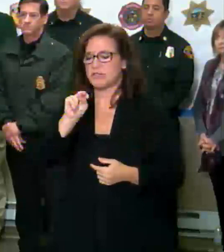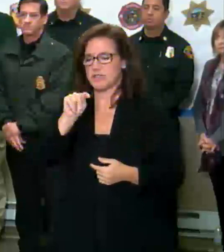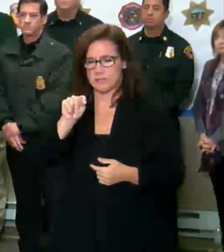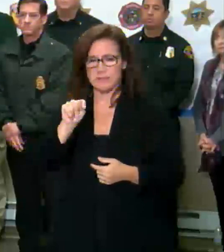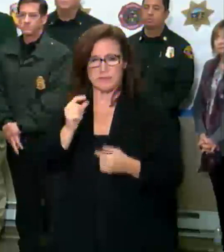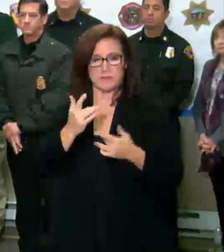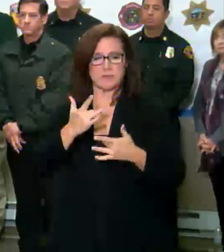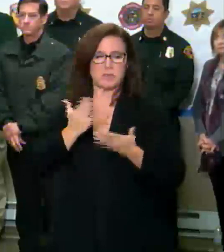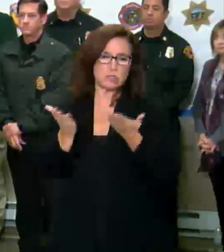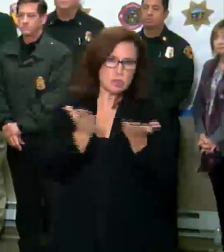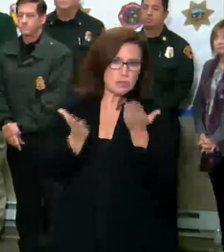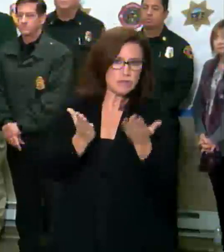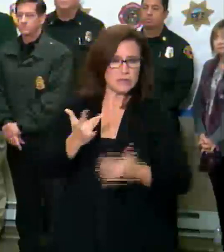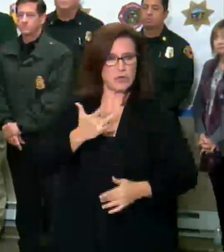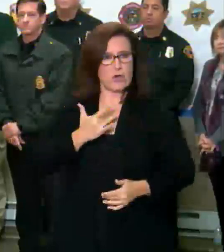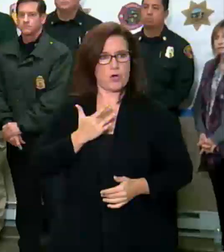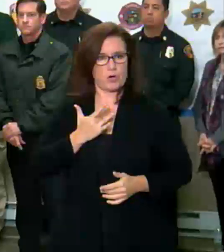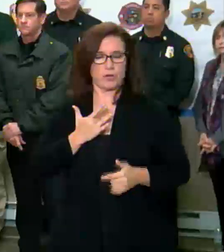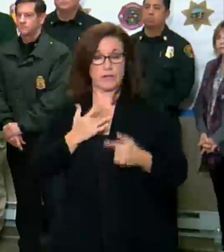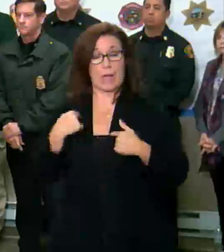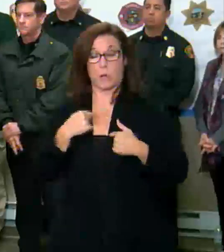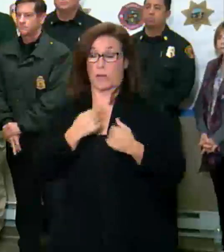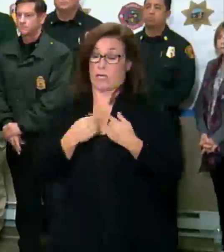can to save a community.